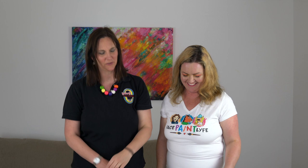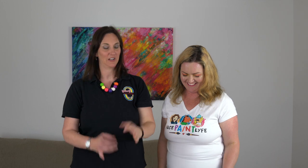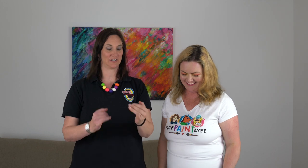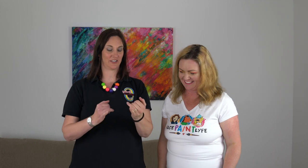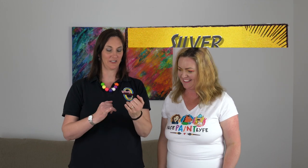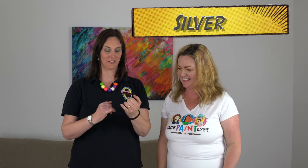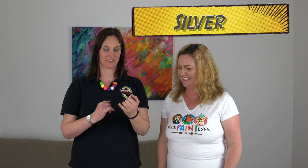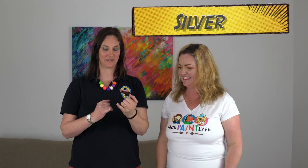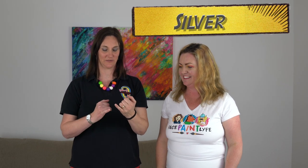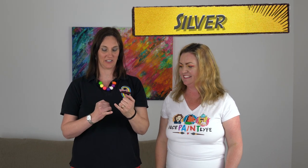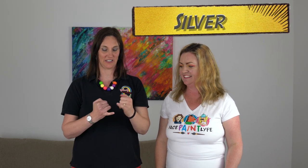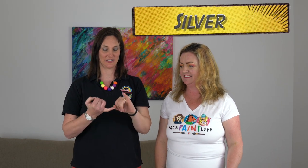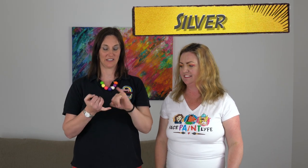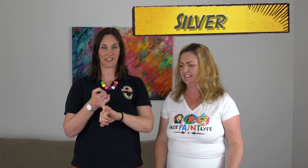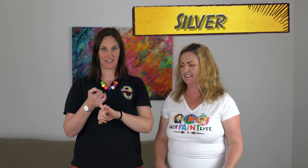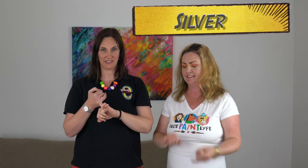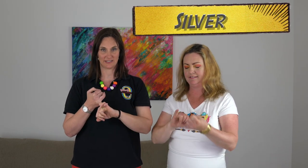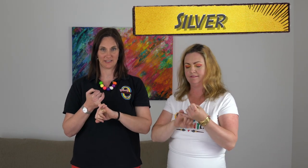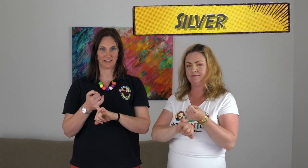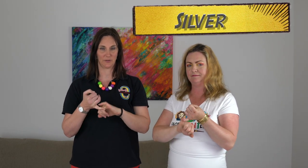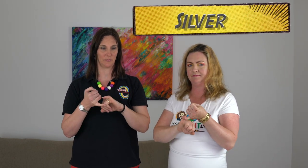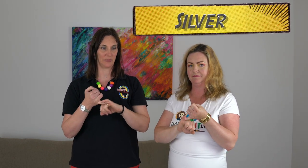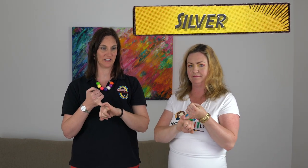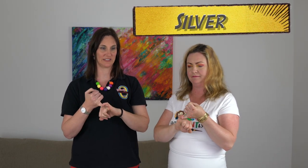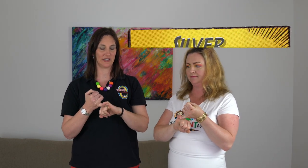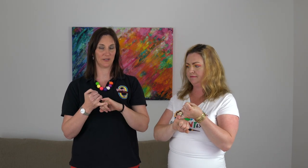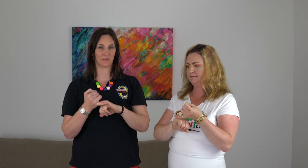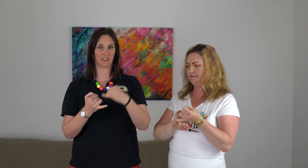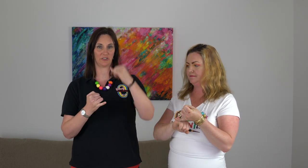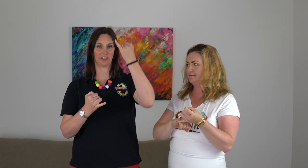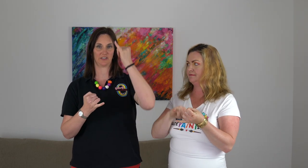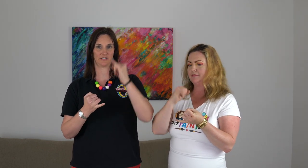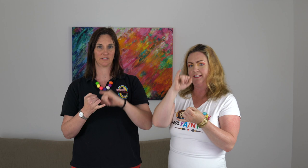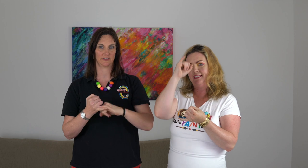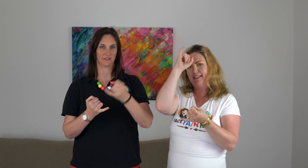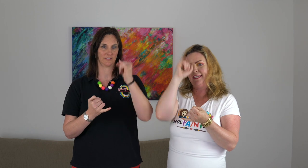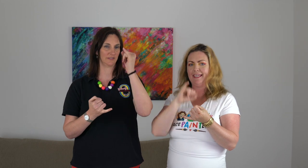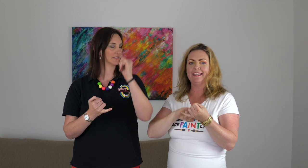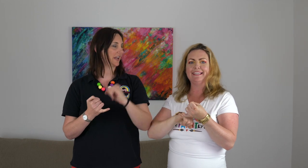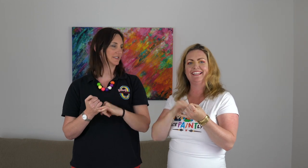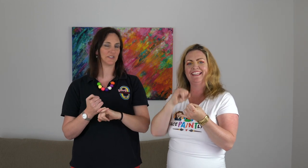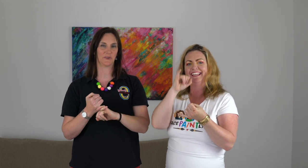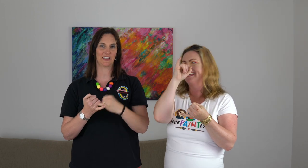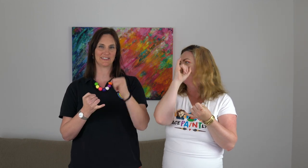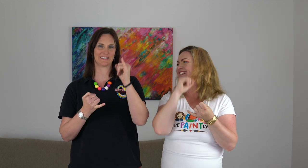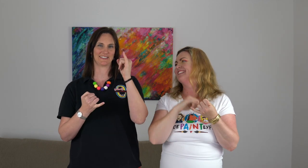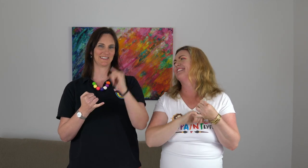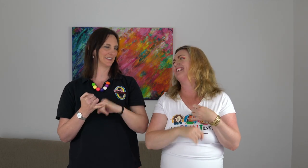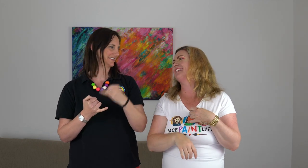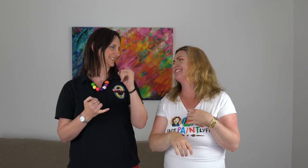silver, so silver is the letter S, but it's glittery. Yay. As silver is.